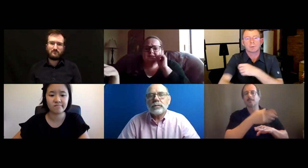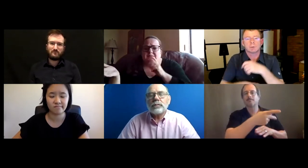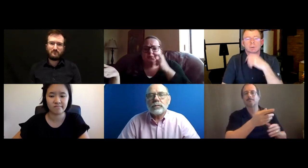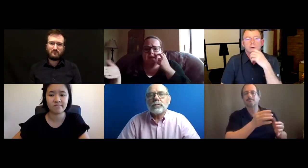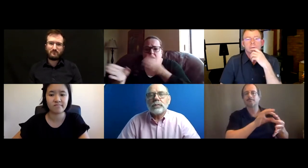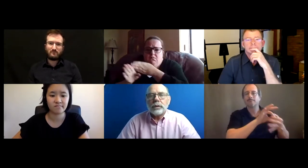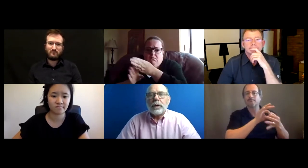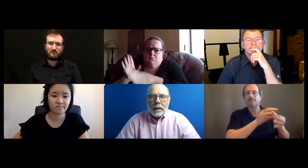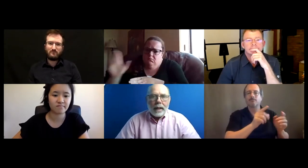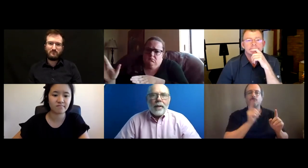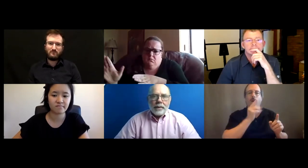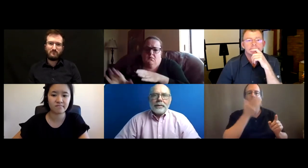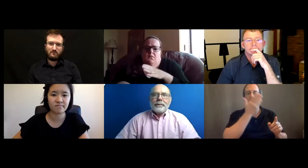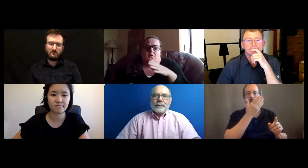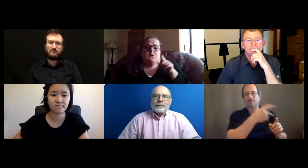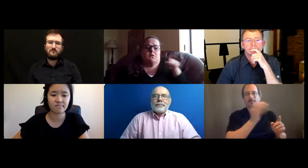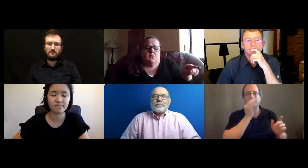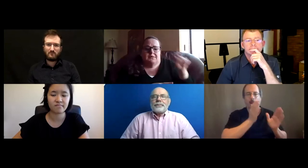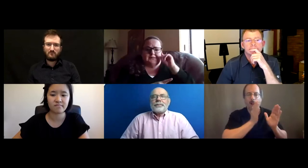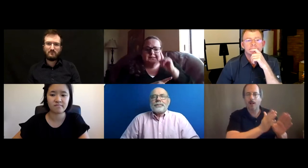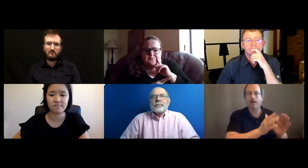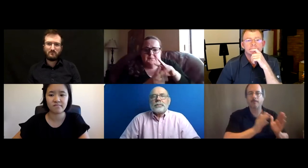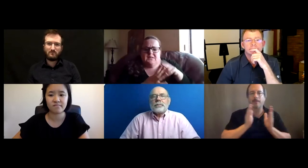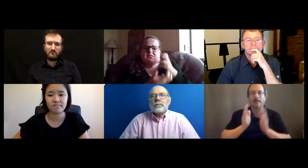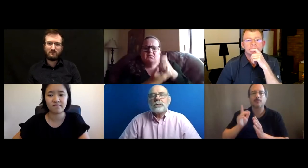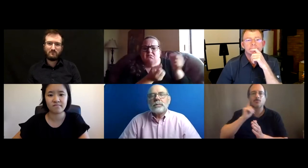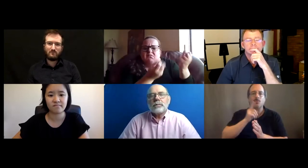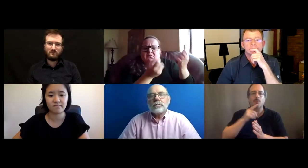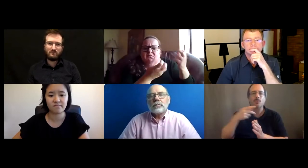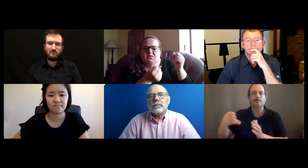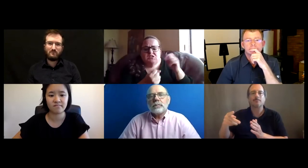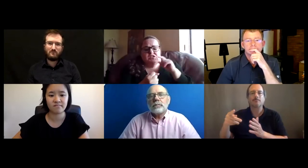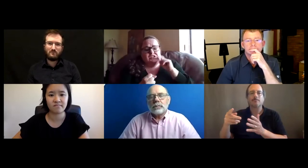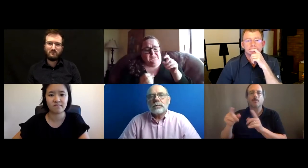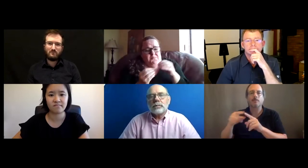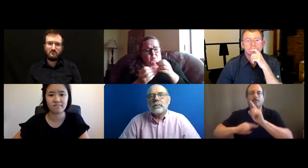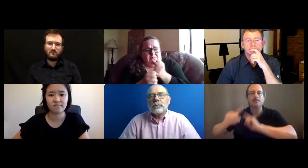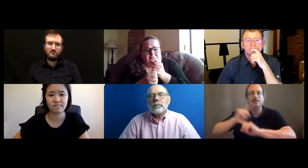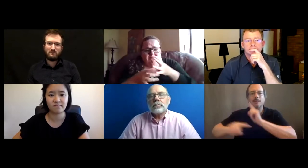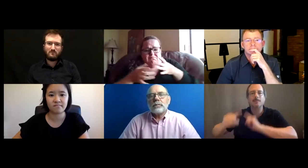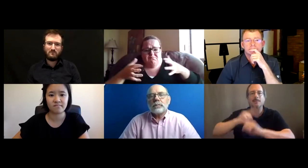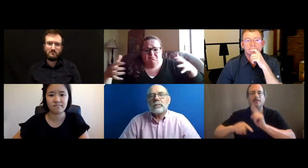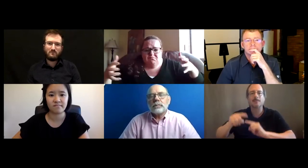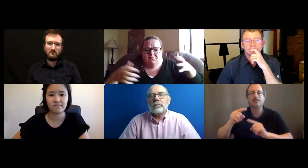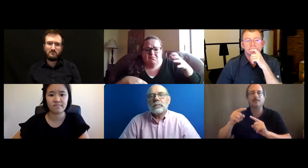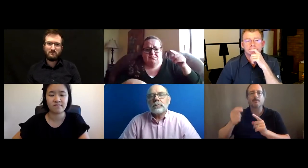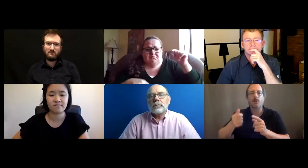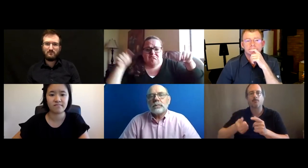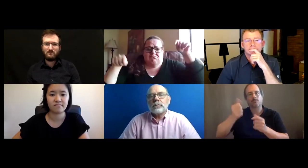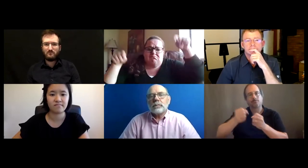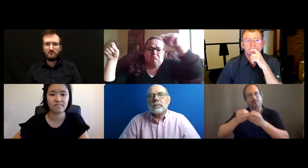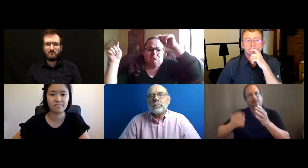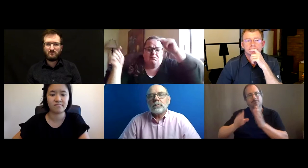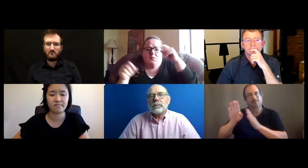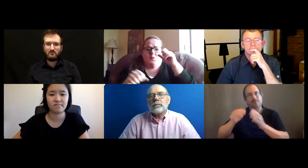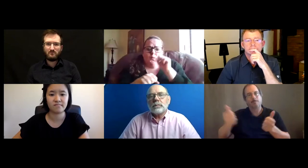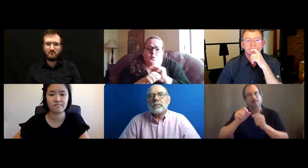know what accommodations each needs. And I really feel that that needs to